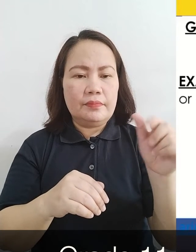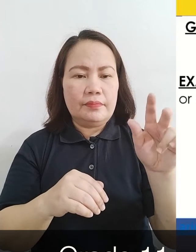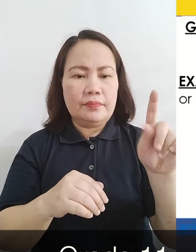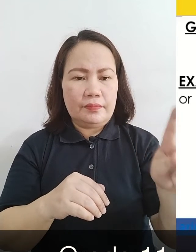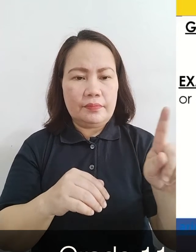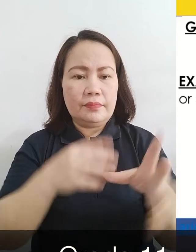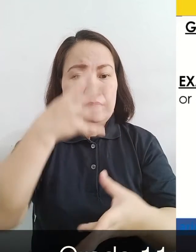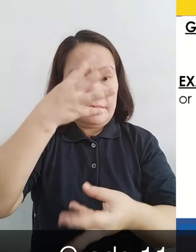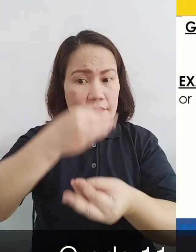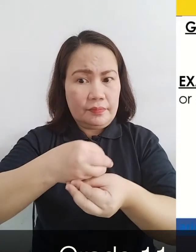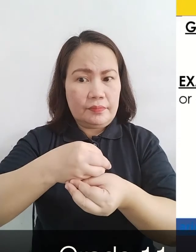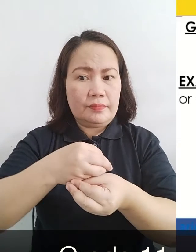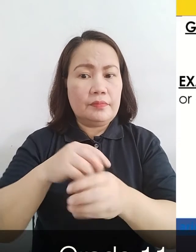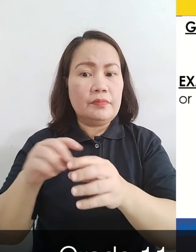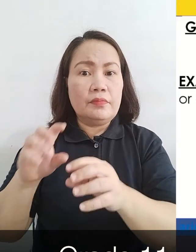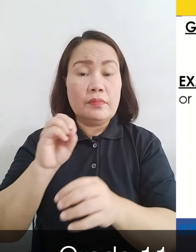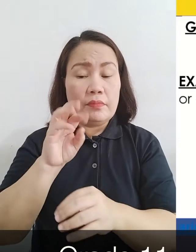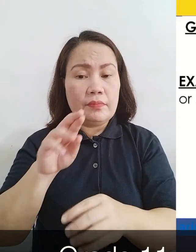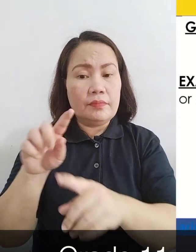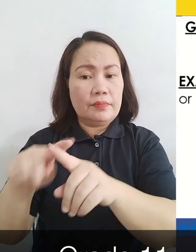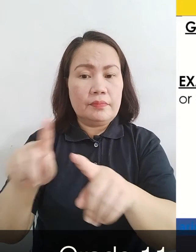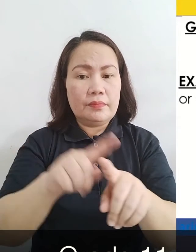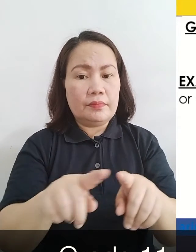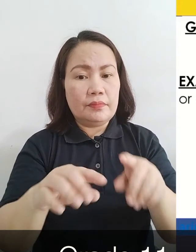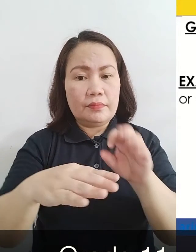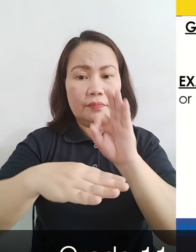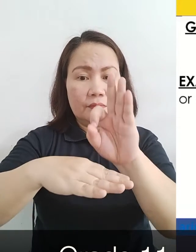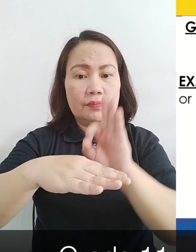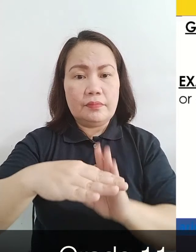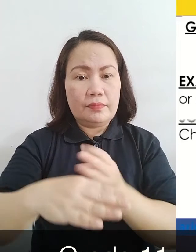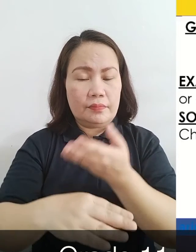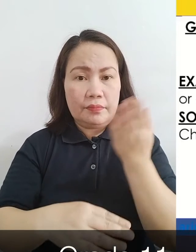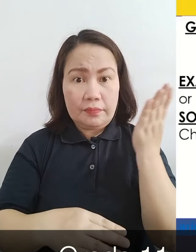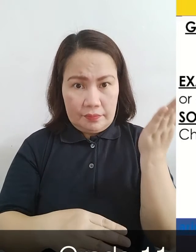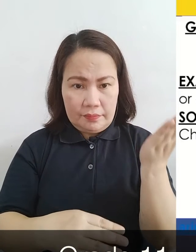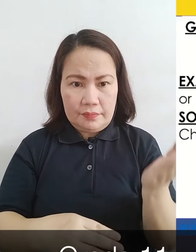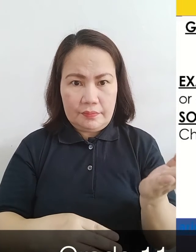or difference of the fraction above. Ano kaya dyan?